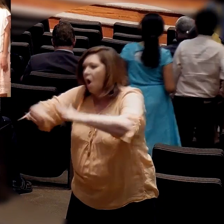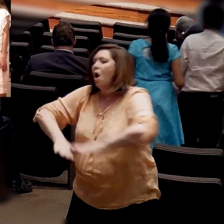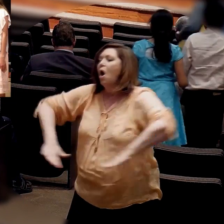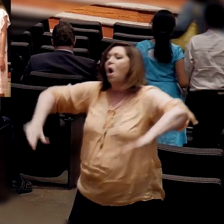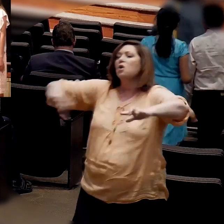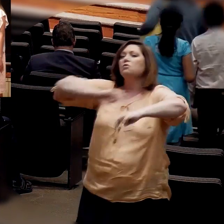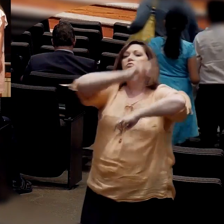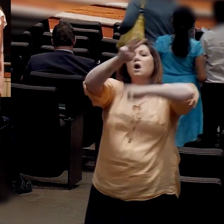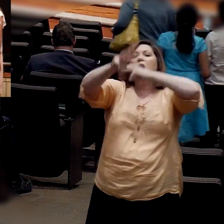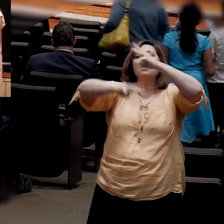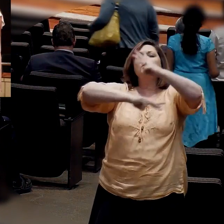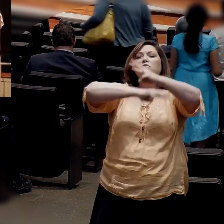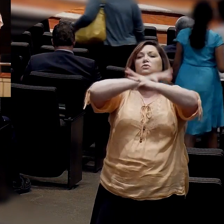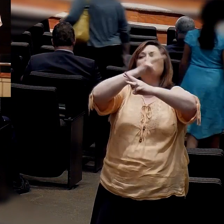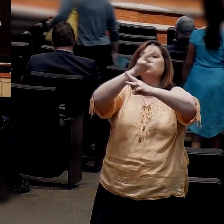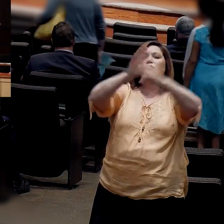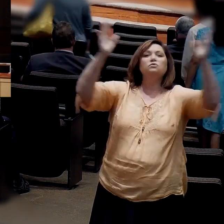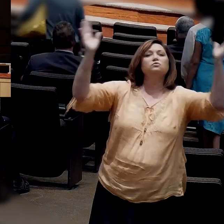people cry